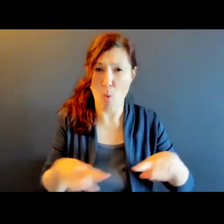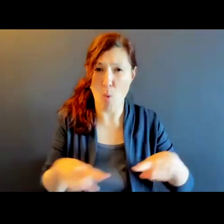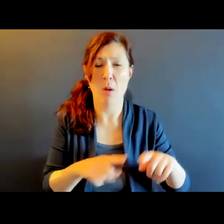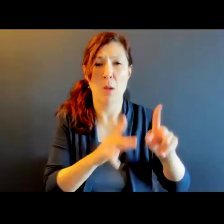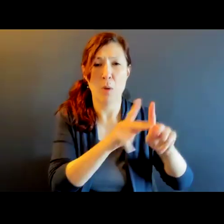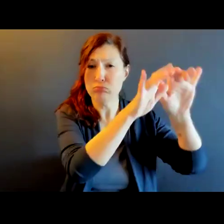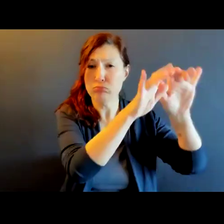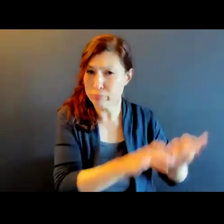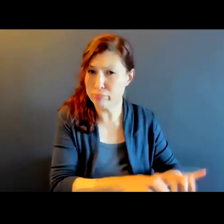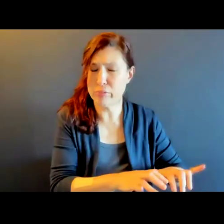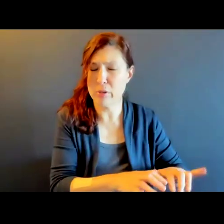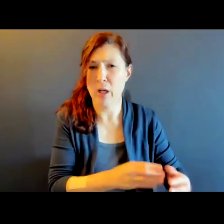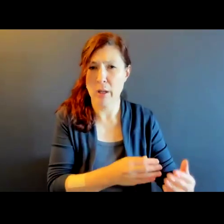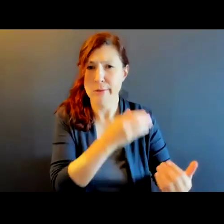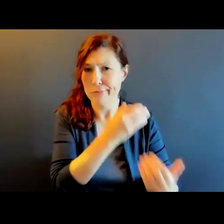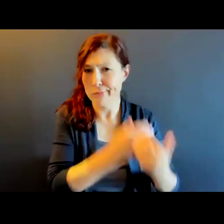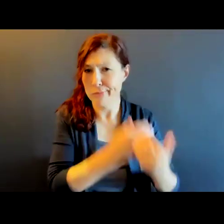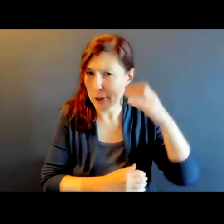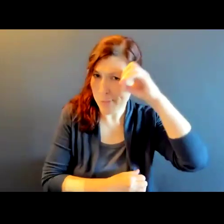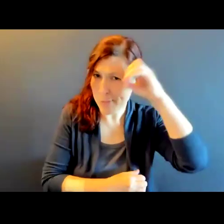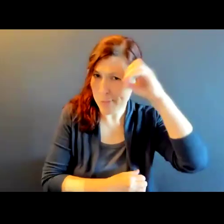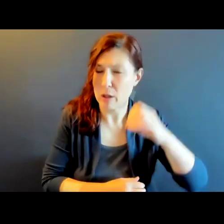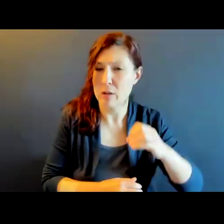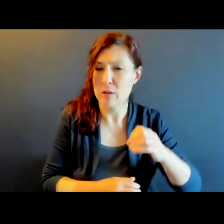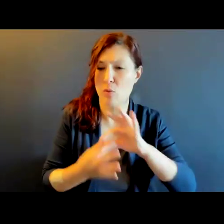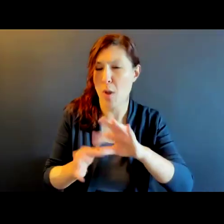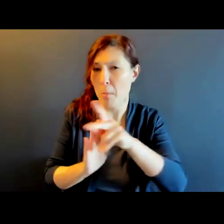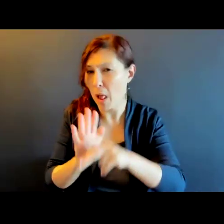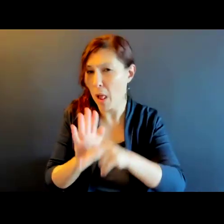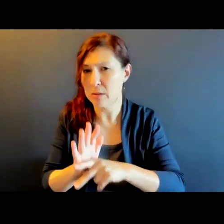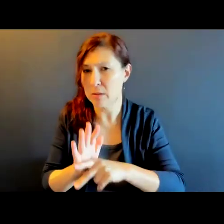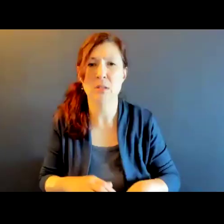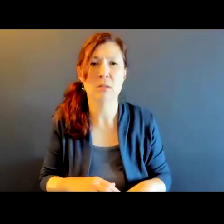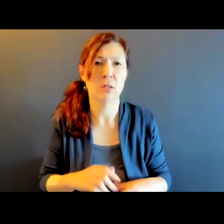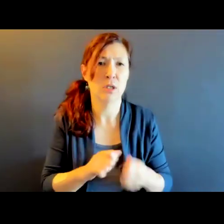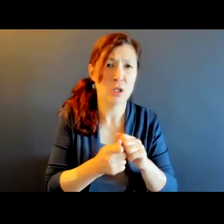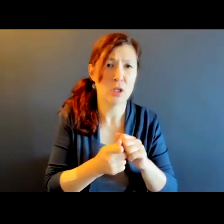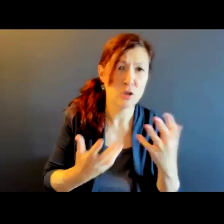opinions on the policy and potential changes to it. This form is still